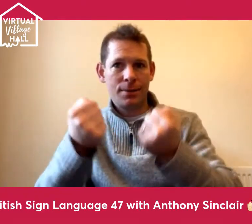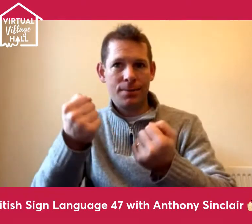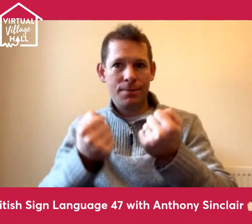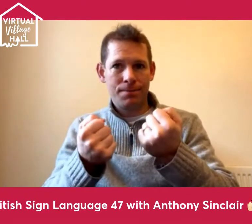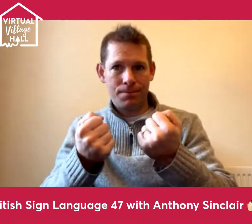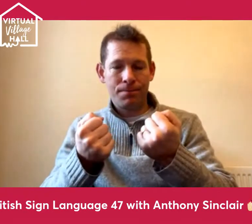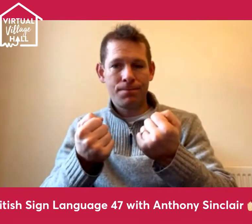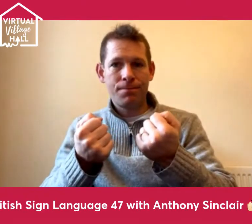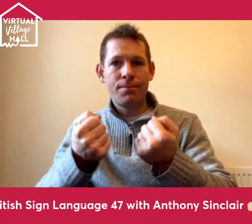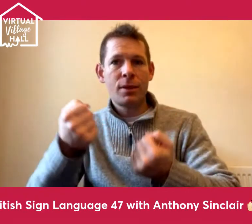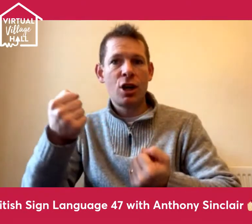Car.